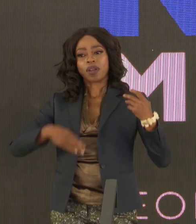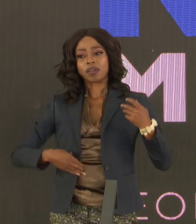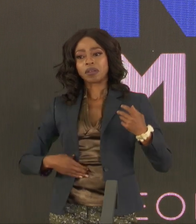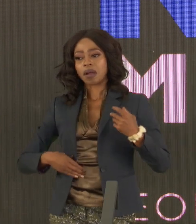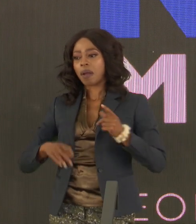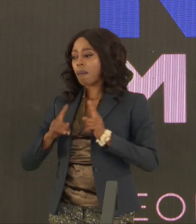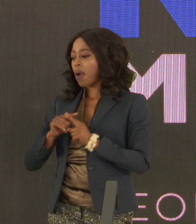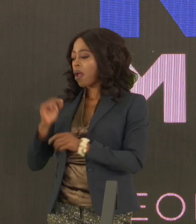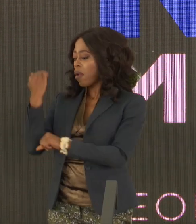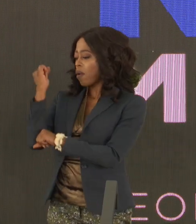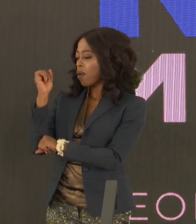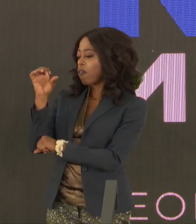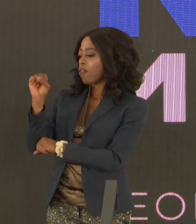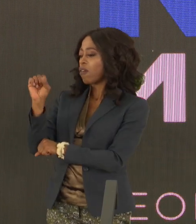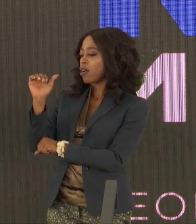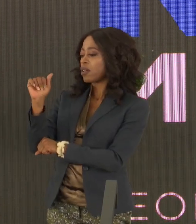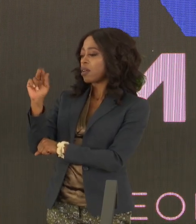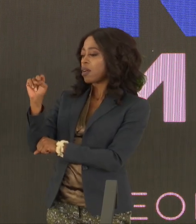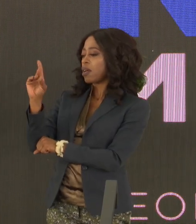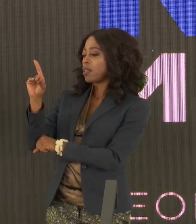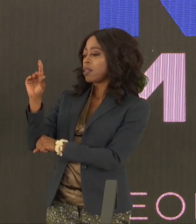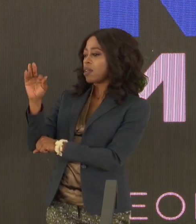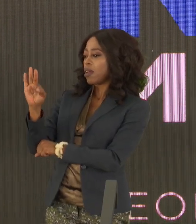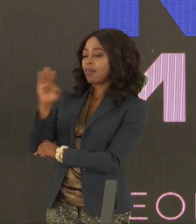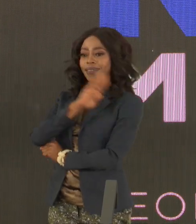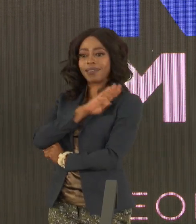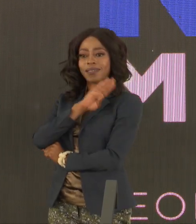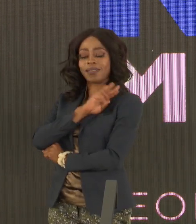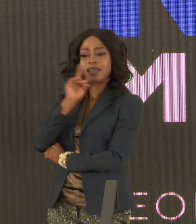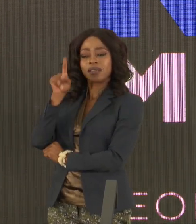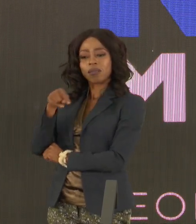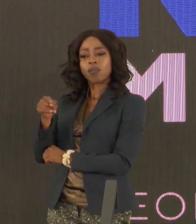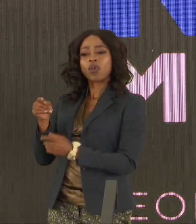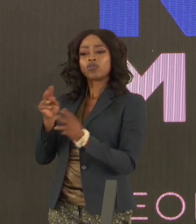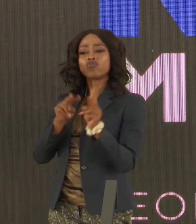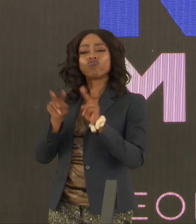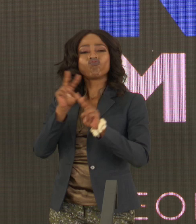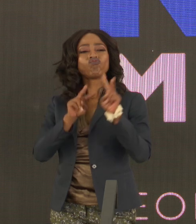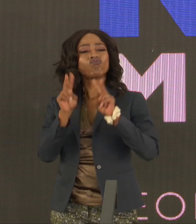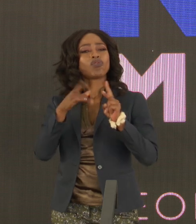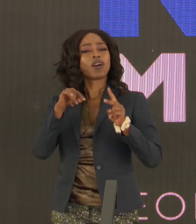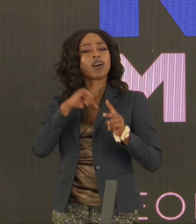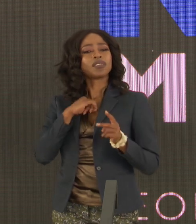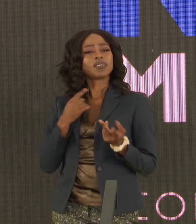on equipment for the SANDF, which is supposed to patrol and keep our borders safe.